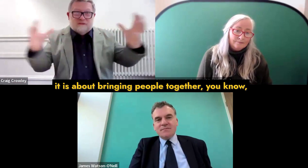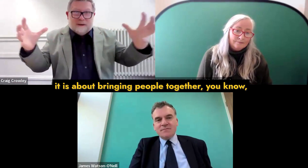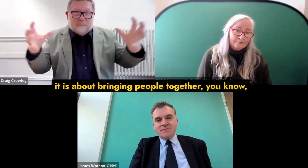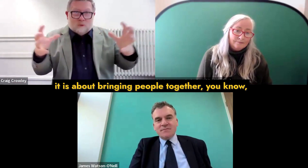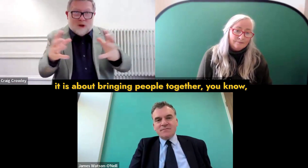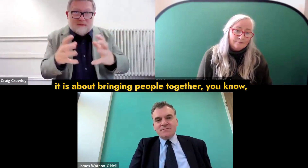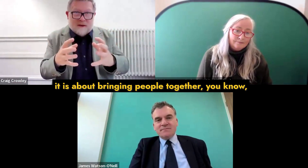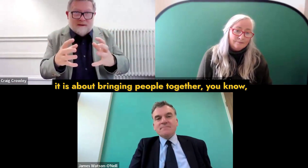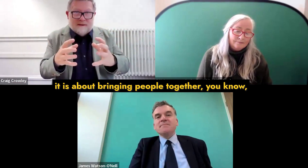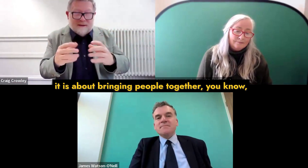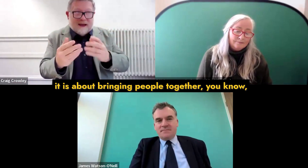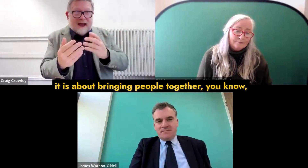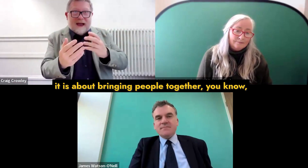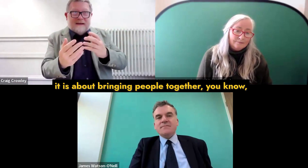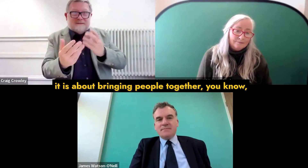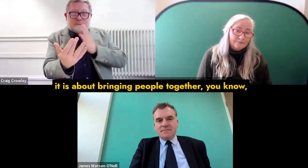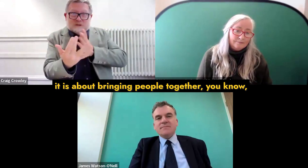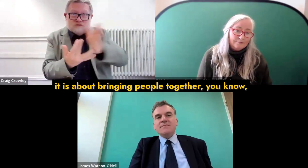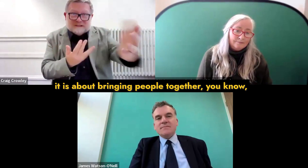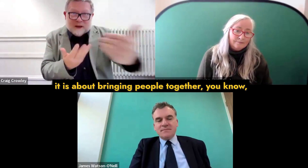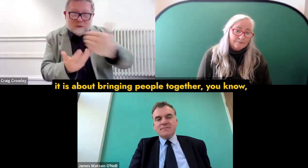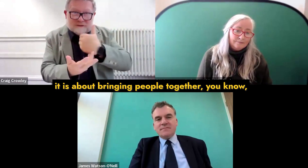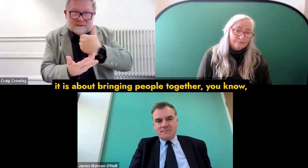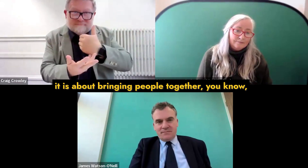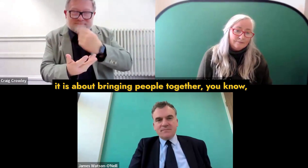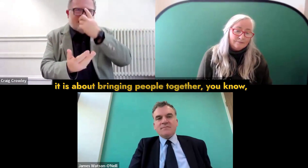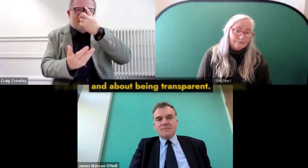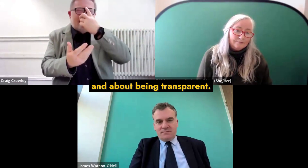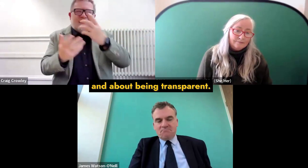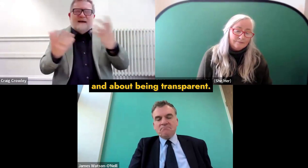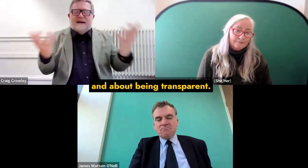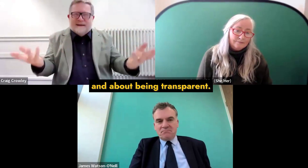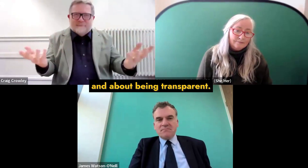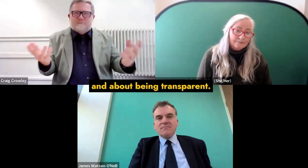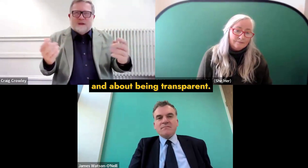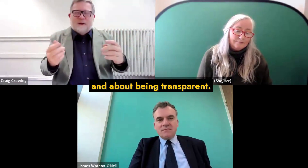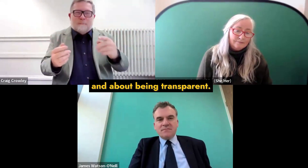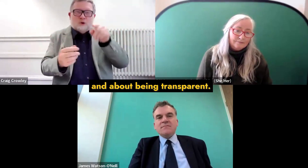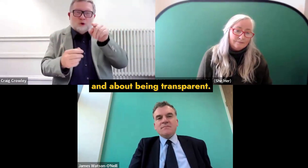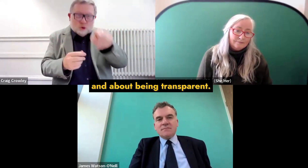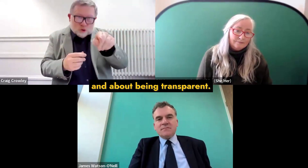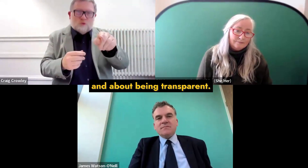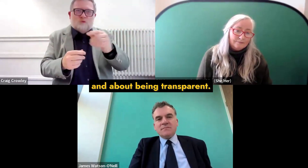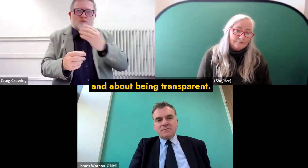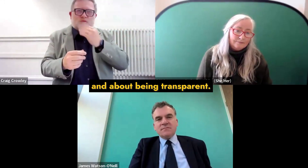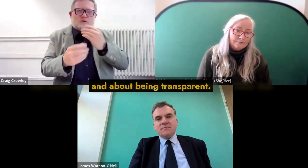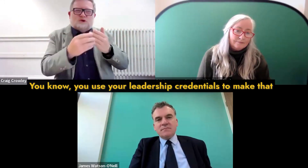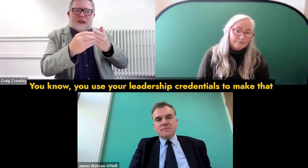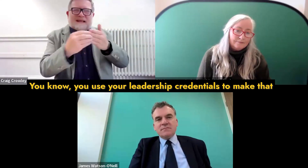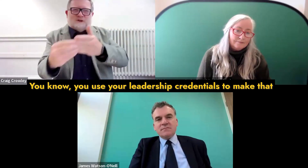gazebo, it is about bringing people together, and about being transparent.